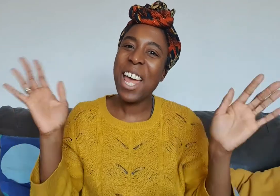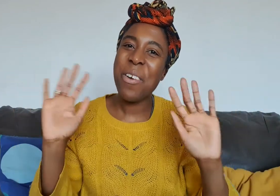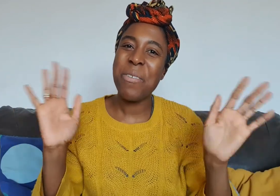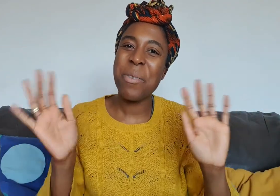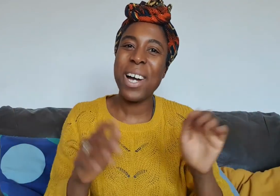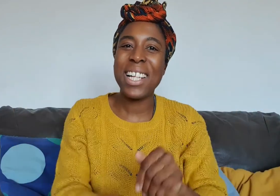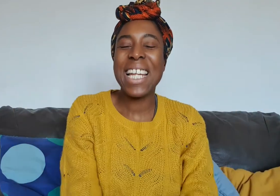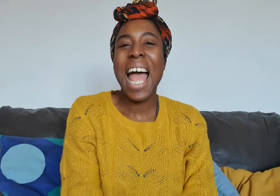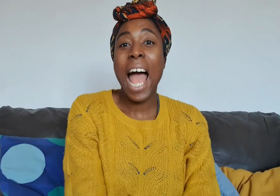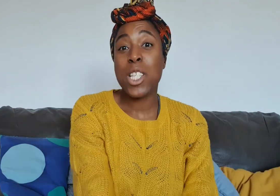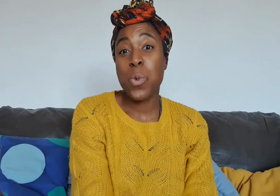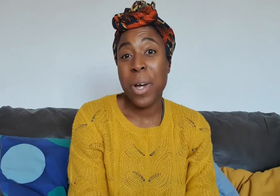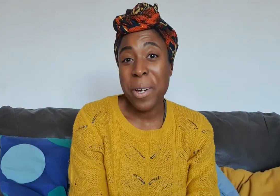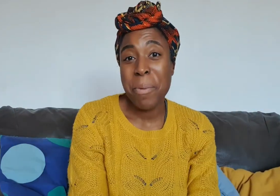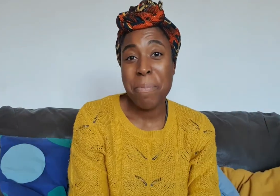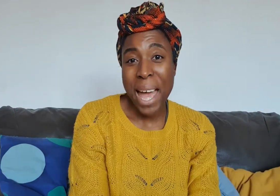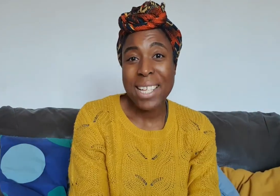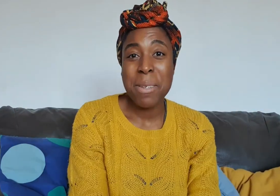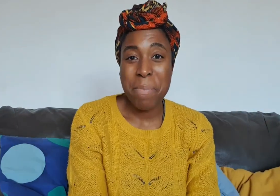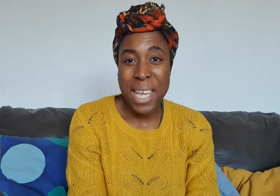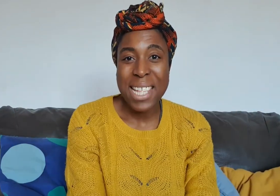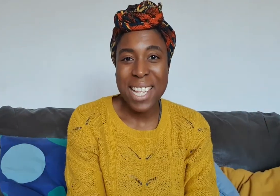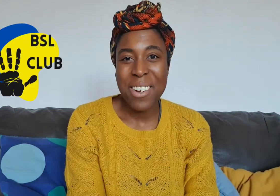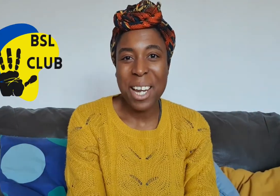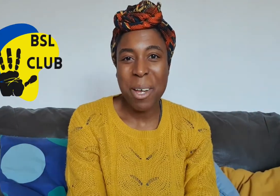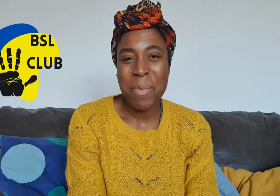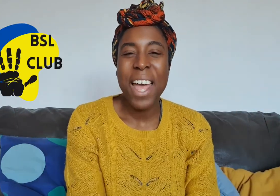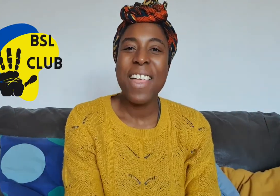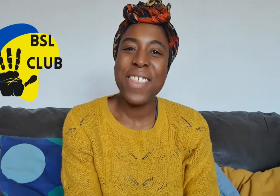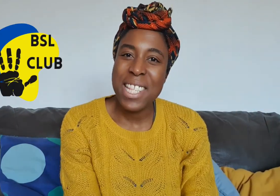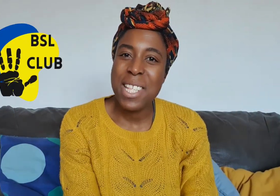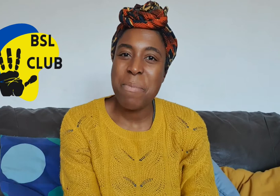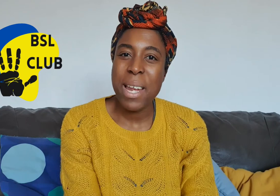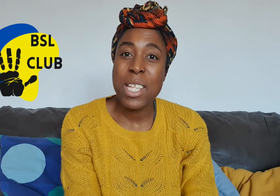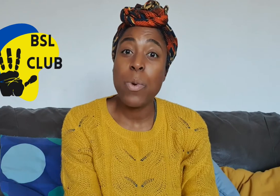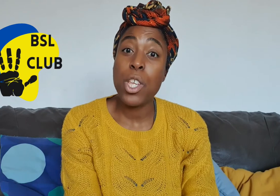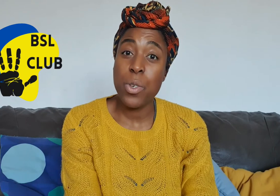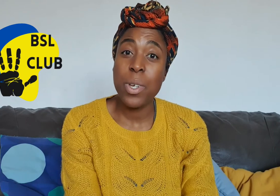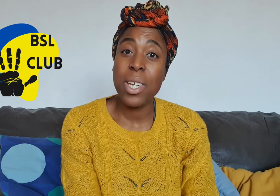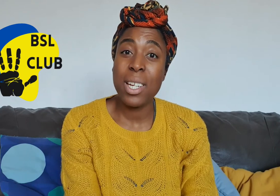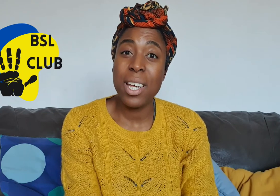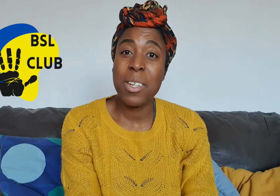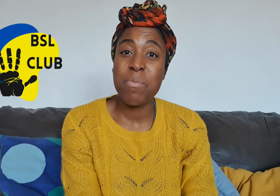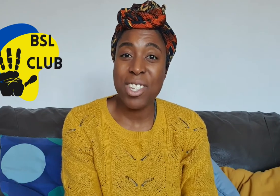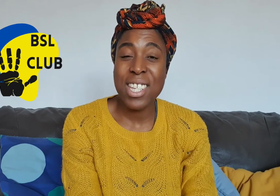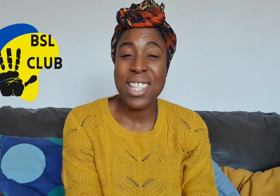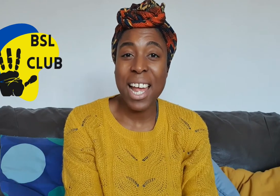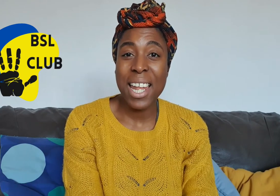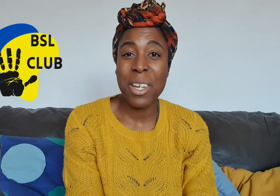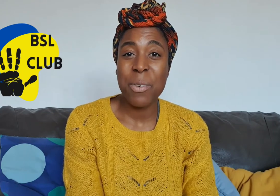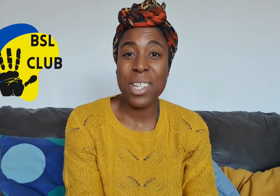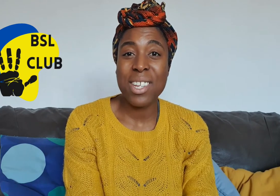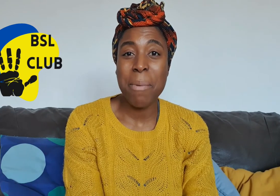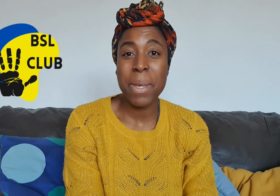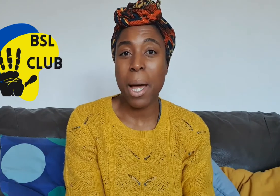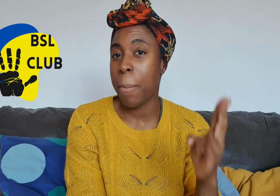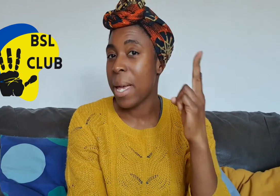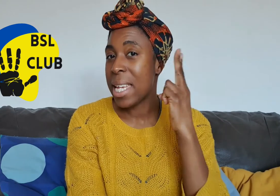Hello everyone, and welcome back to BSL Club. This is the place where you can learn British Sign Language and become